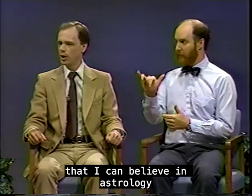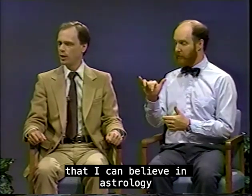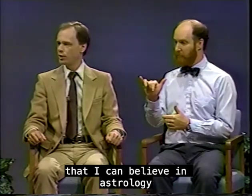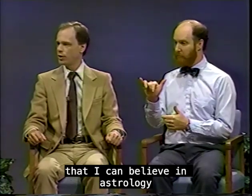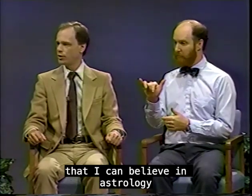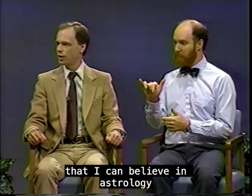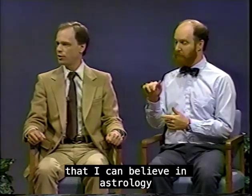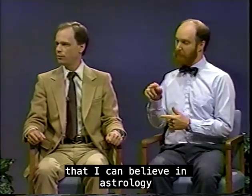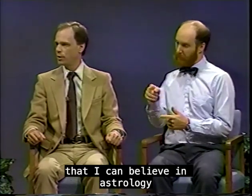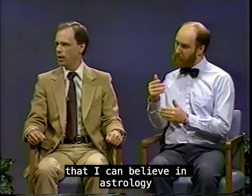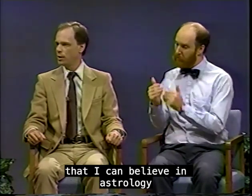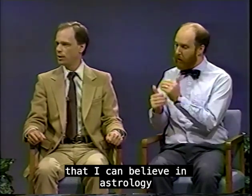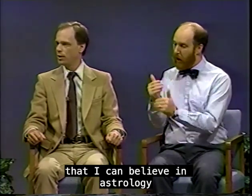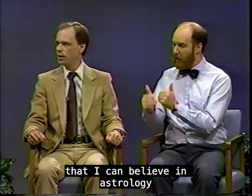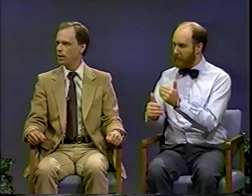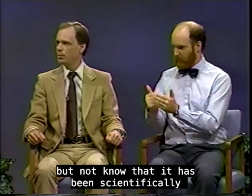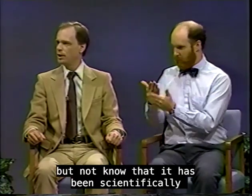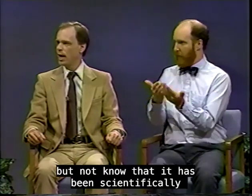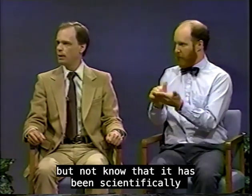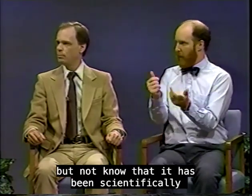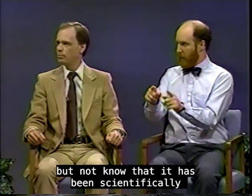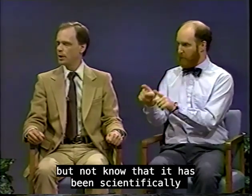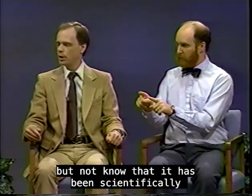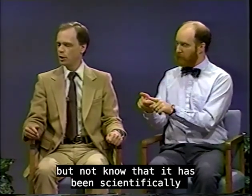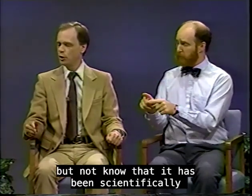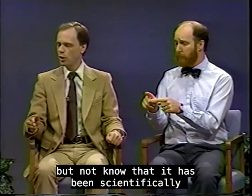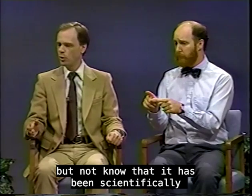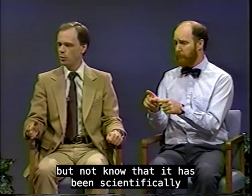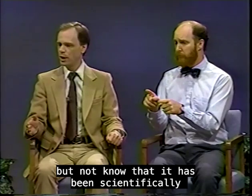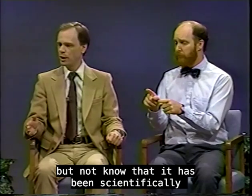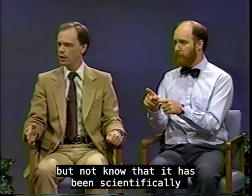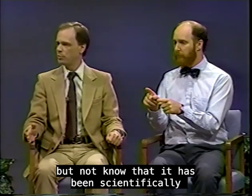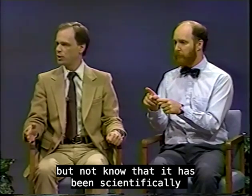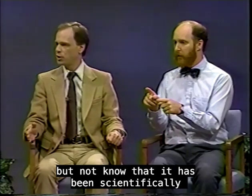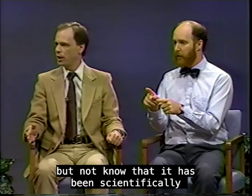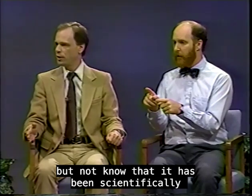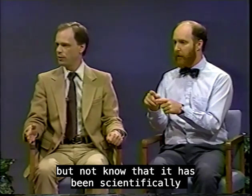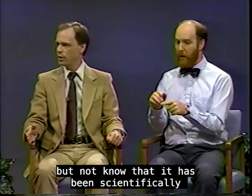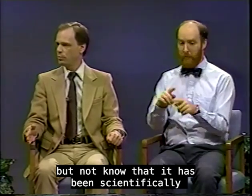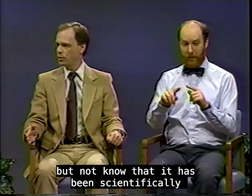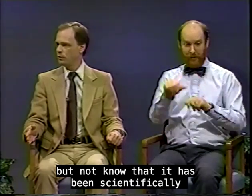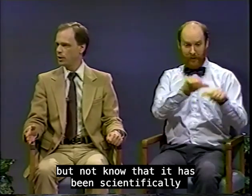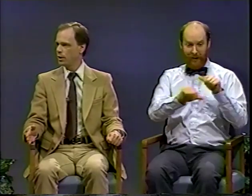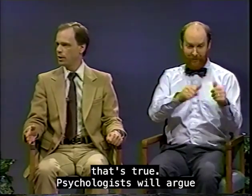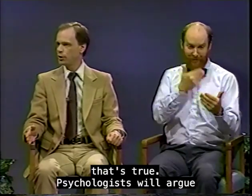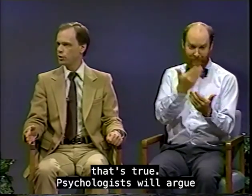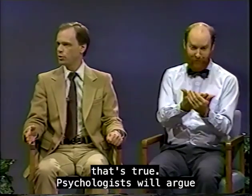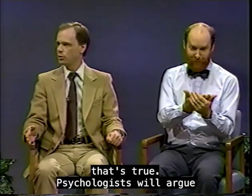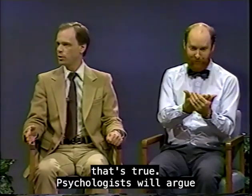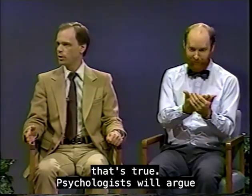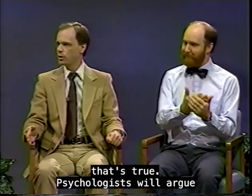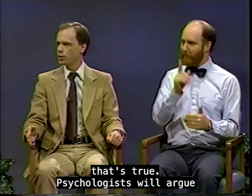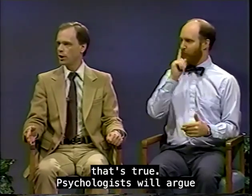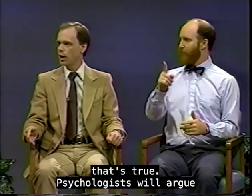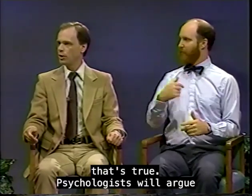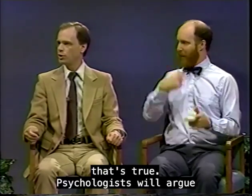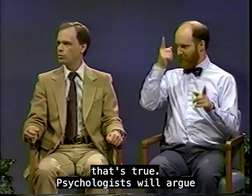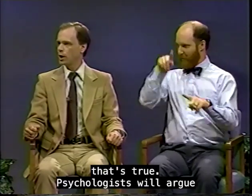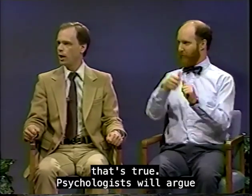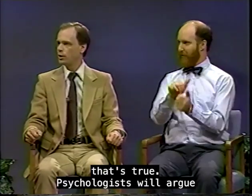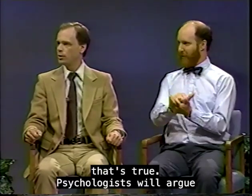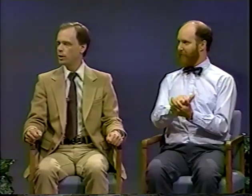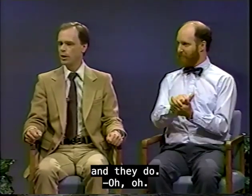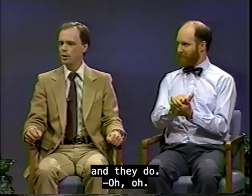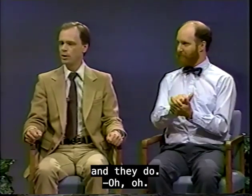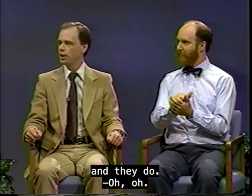as a process, as a phenomenon, but not know that it has been scientifically proven, that's true. Psychologists